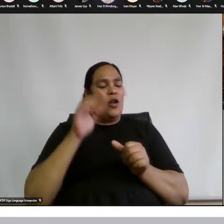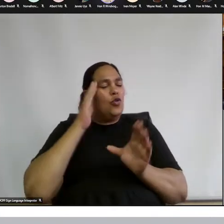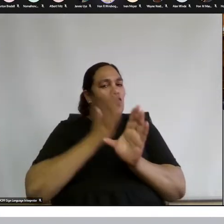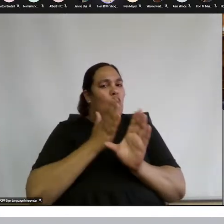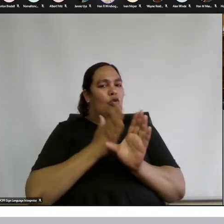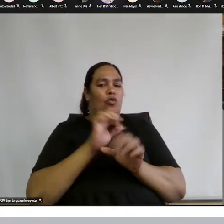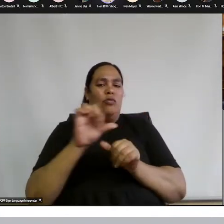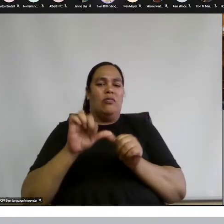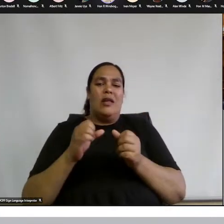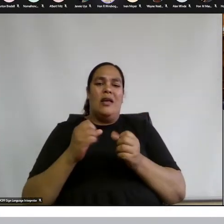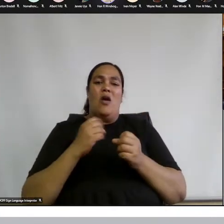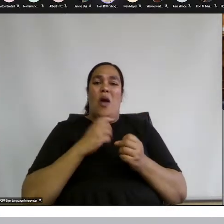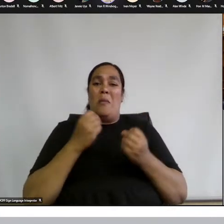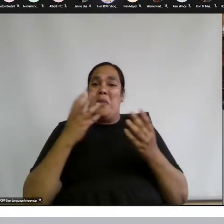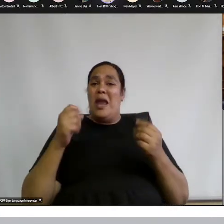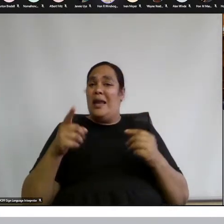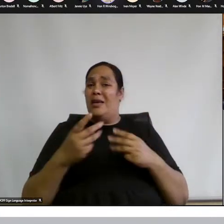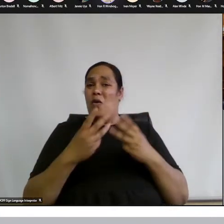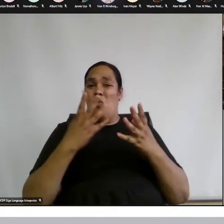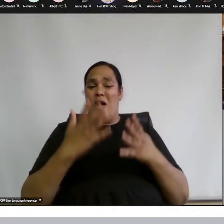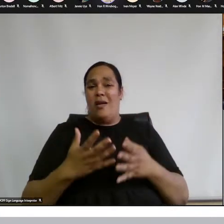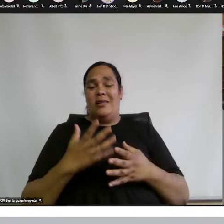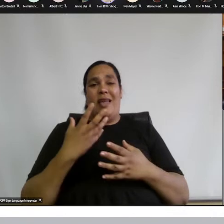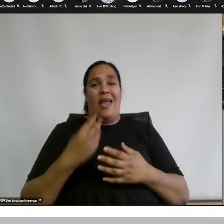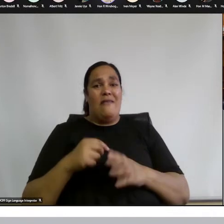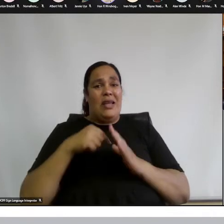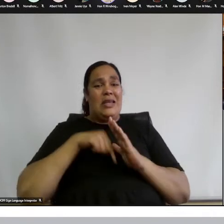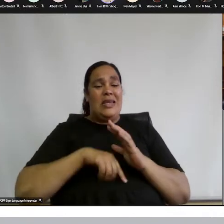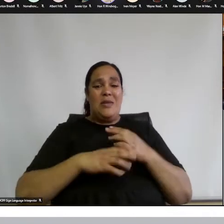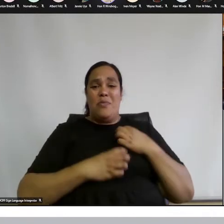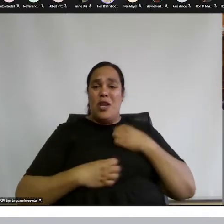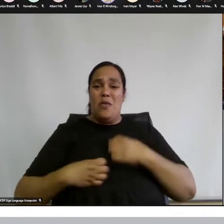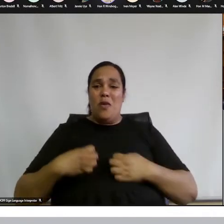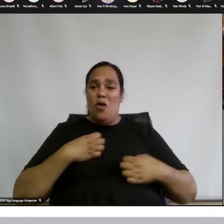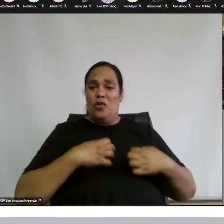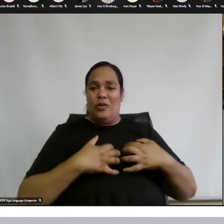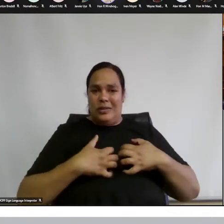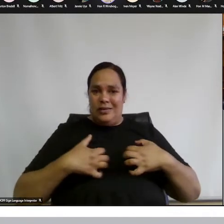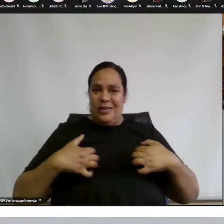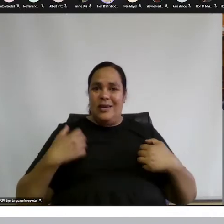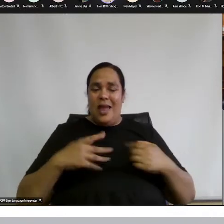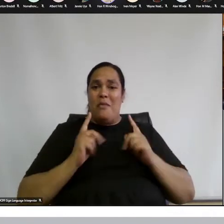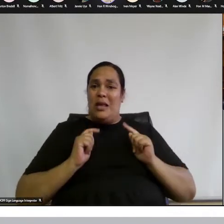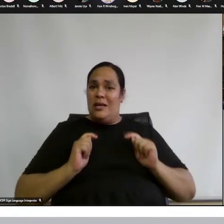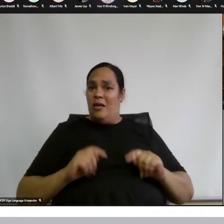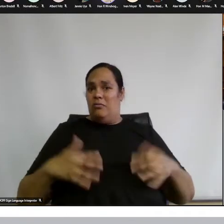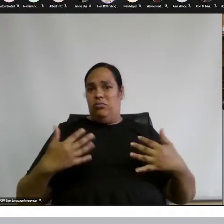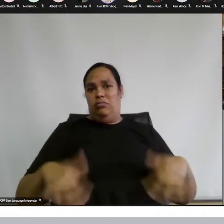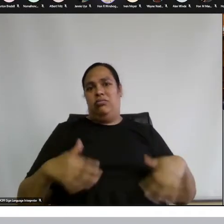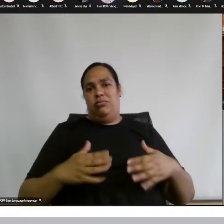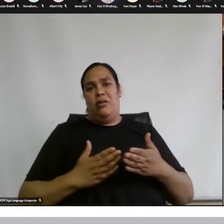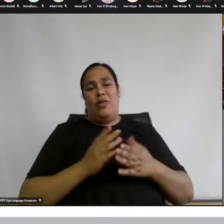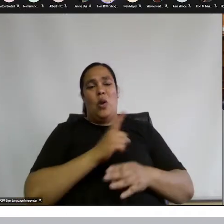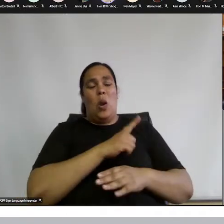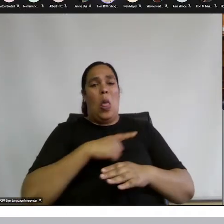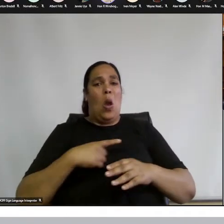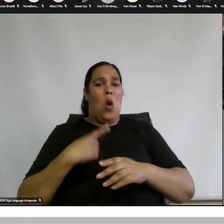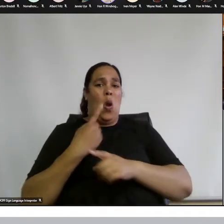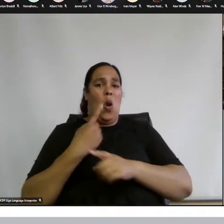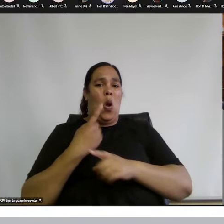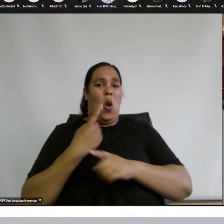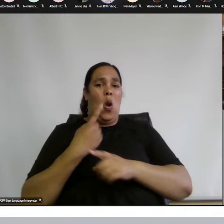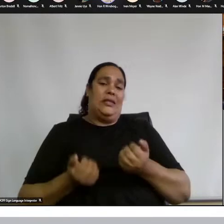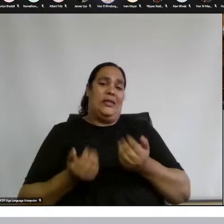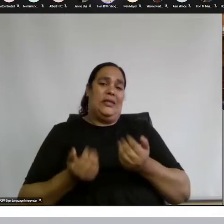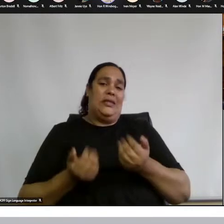as many workers are dealing deep emotional scars and burnout due to long shifts. In contrast to